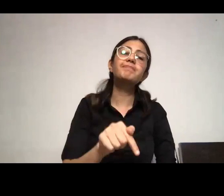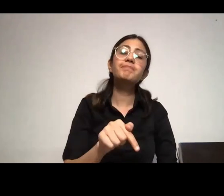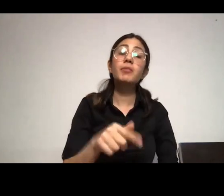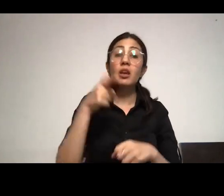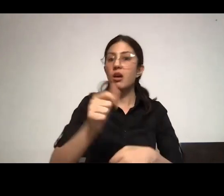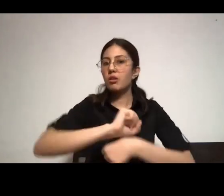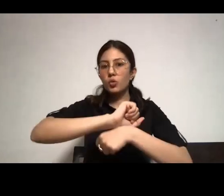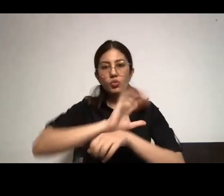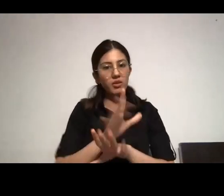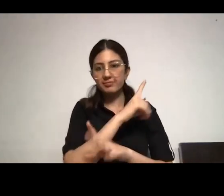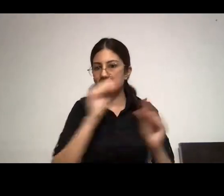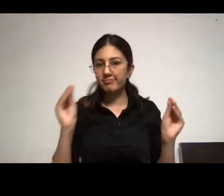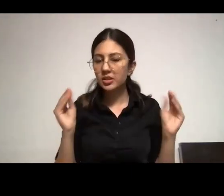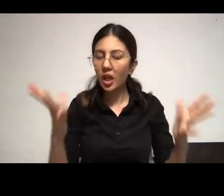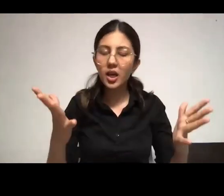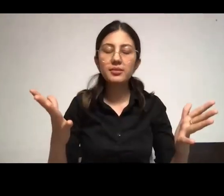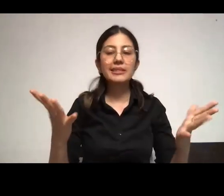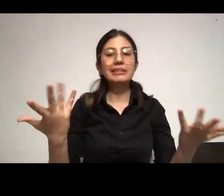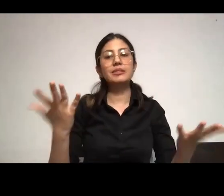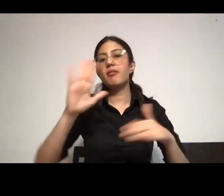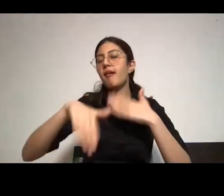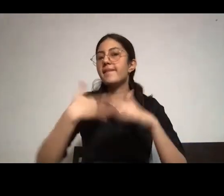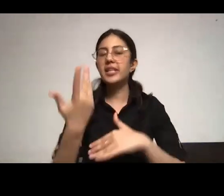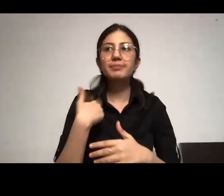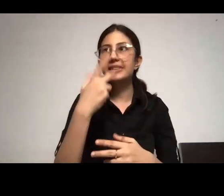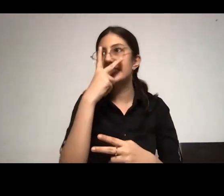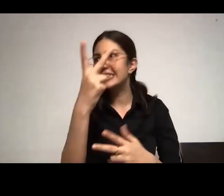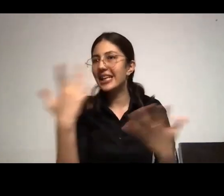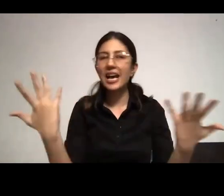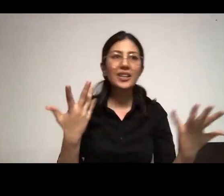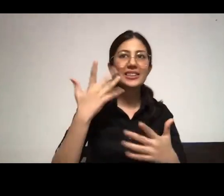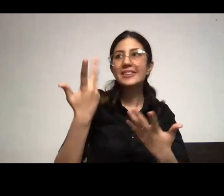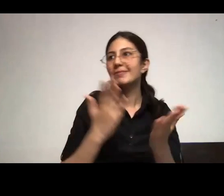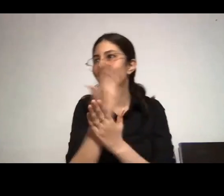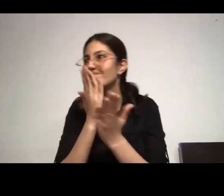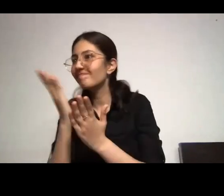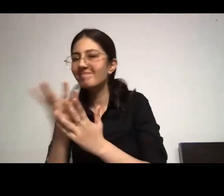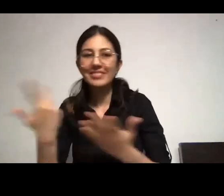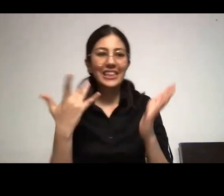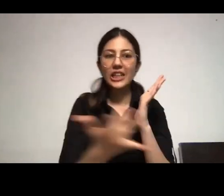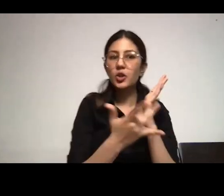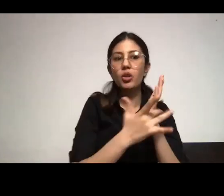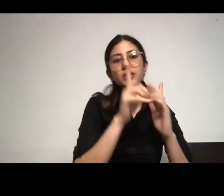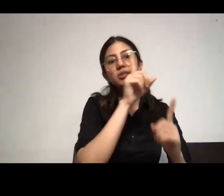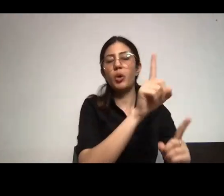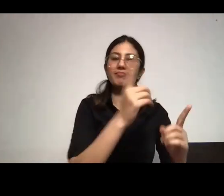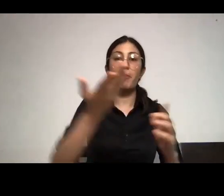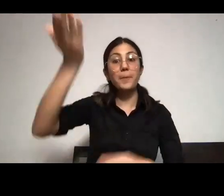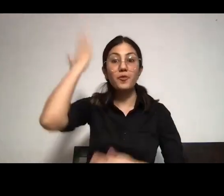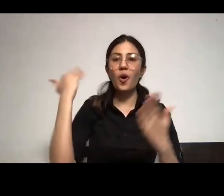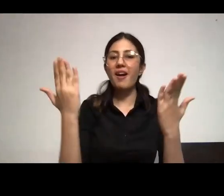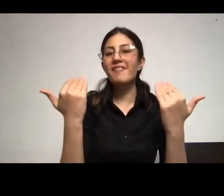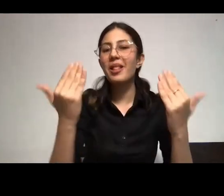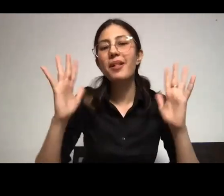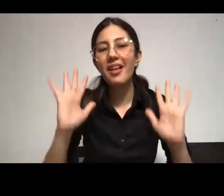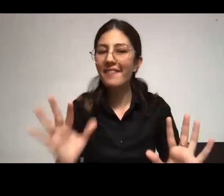pandemic started, of course, we had to, explore more on how can we go beyond the technology that was available at schools